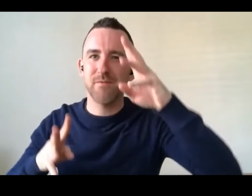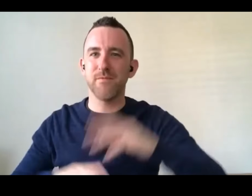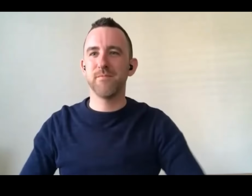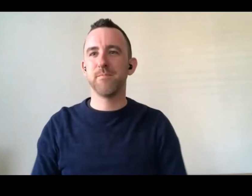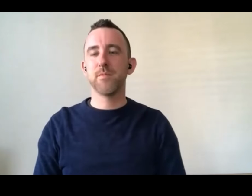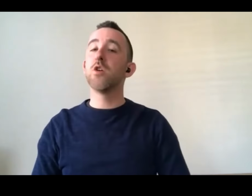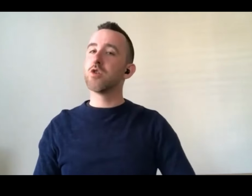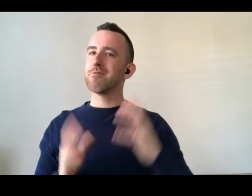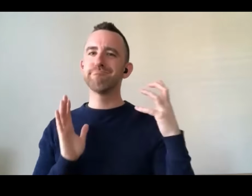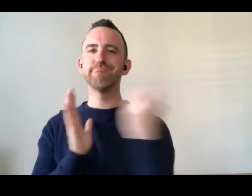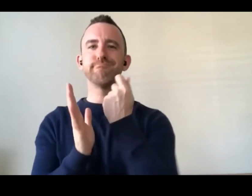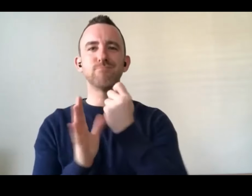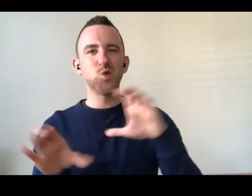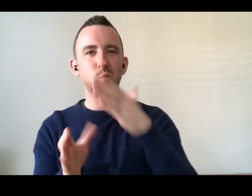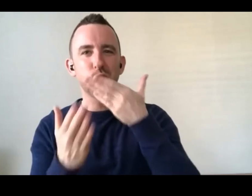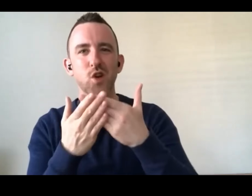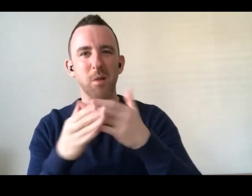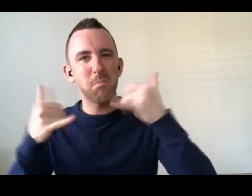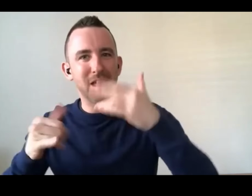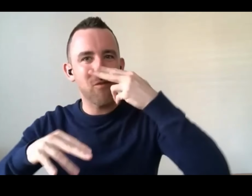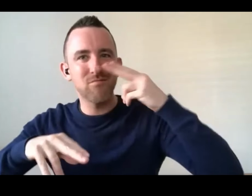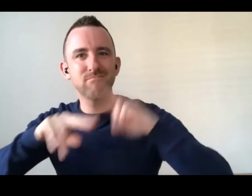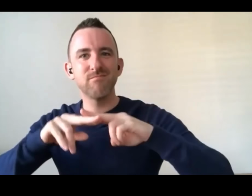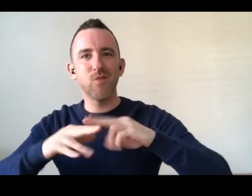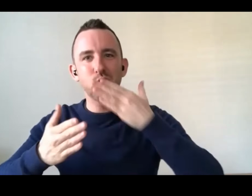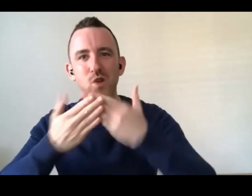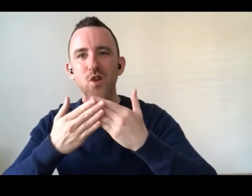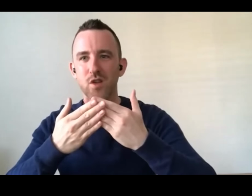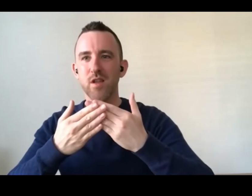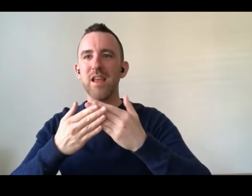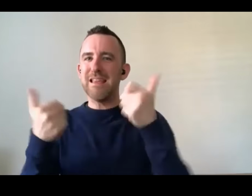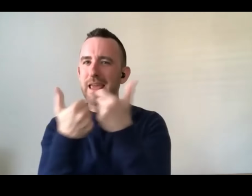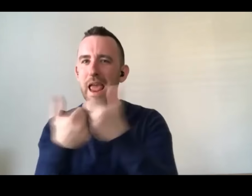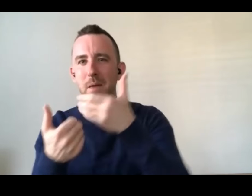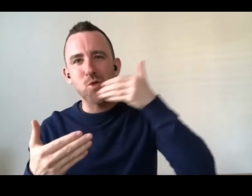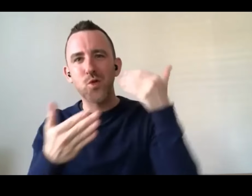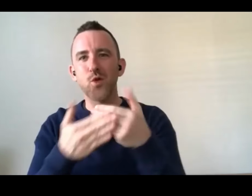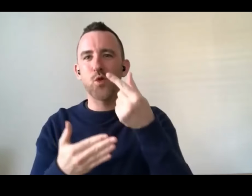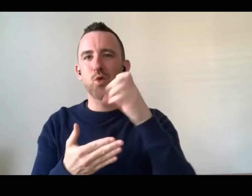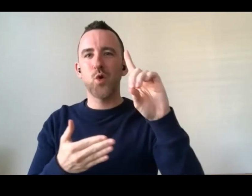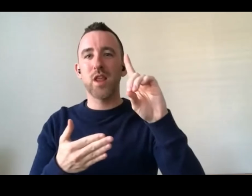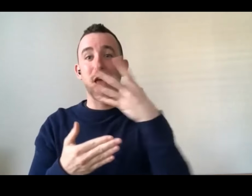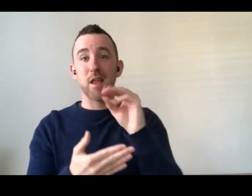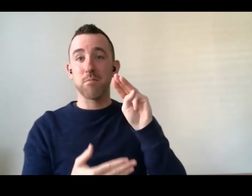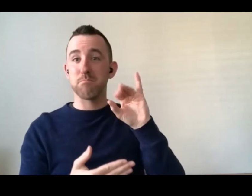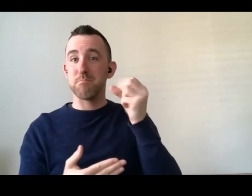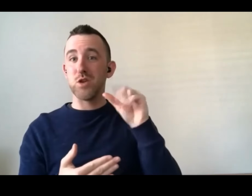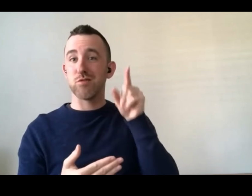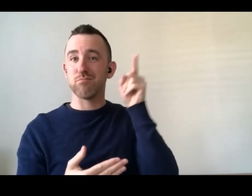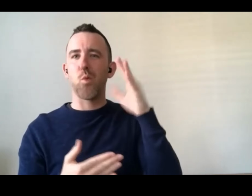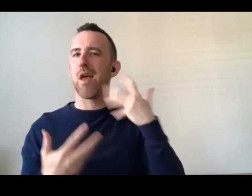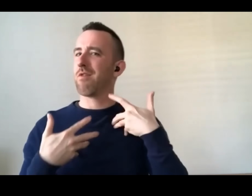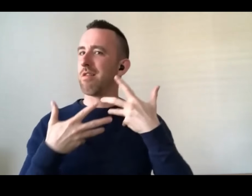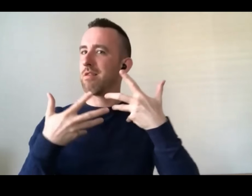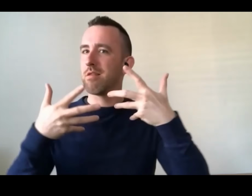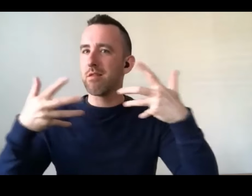So let's do a little good. Let's play for good. Let's gamify good. And Misha will have lots of